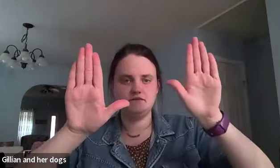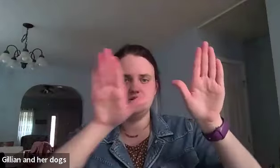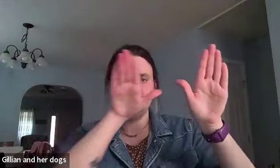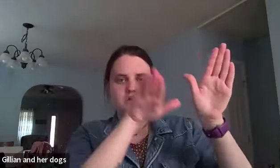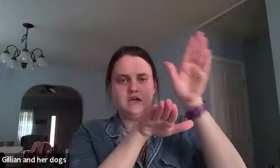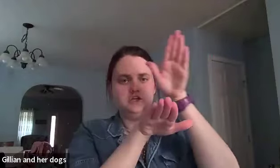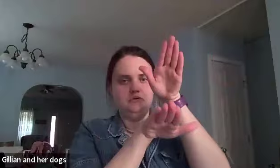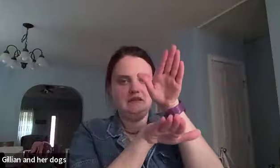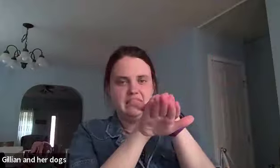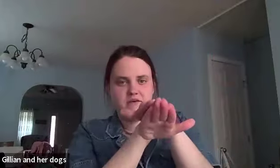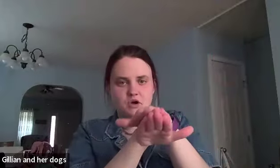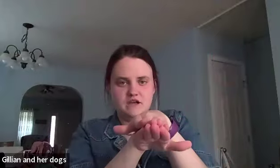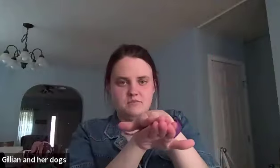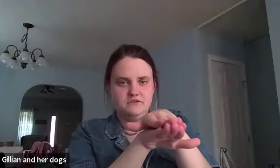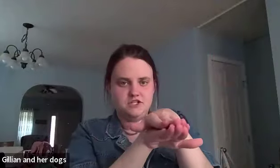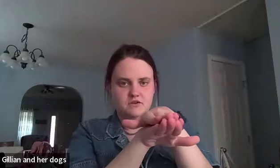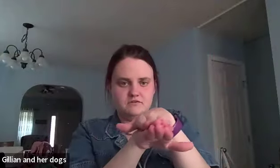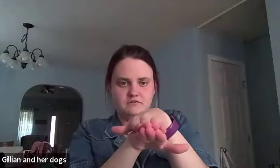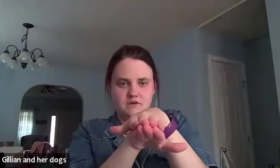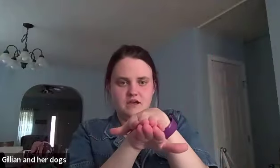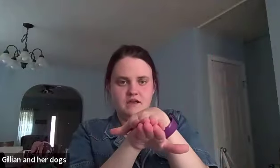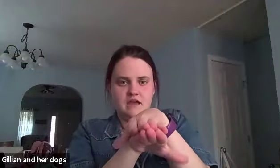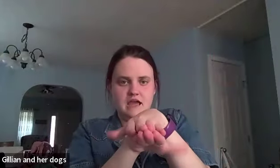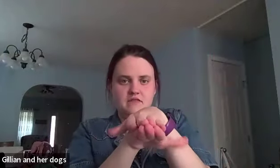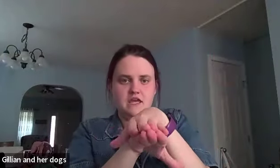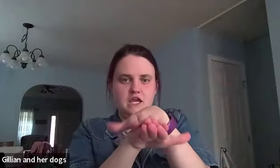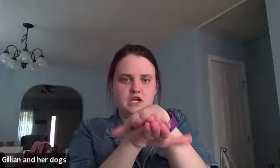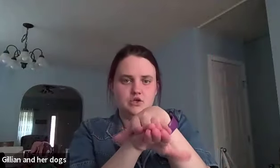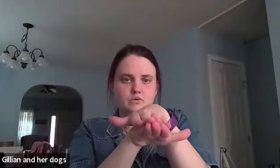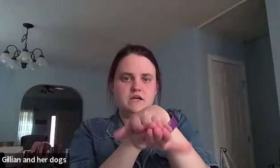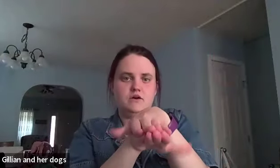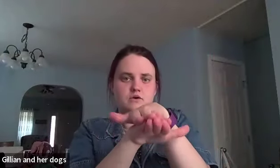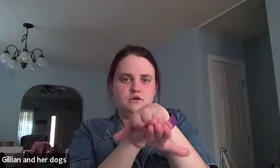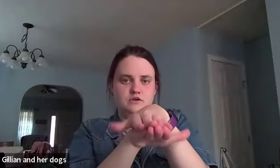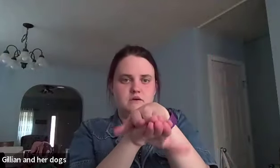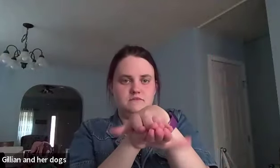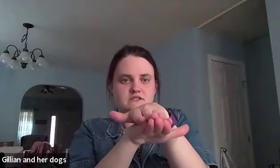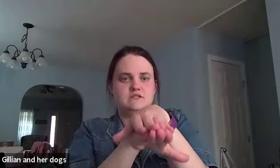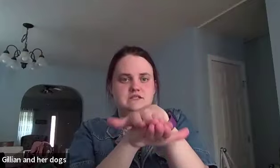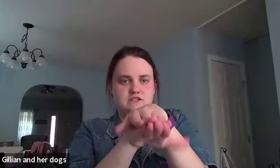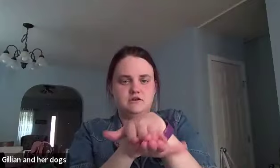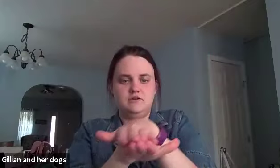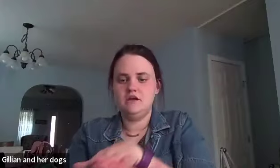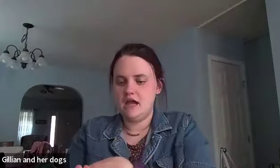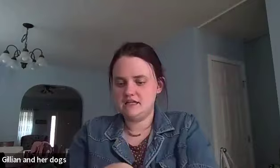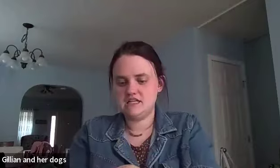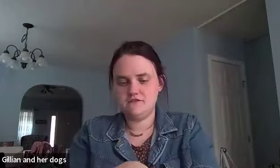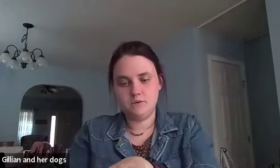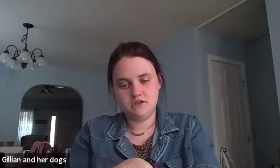fives and you lay them on top of each other, okay? And then you wiggle your thumbs, sea turtle. And it's because if you were to